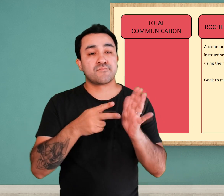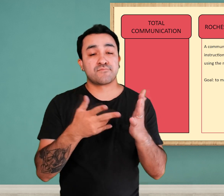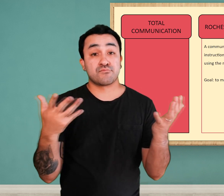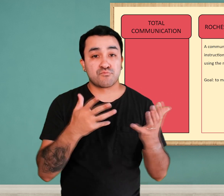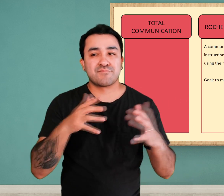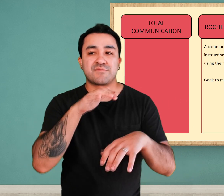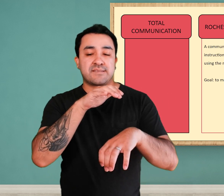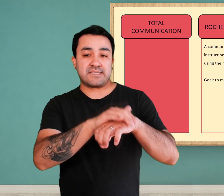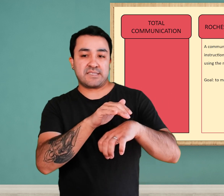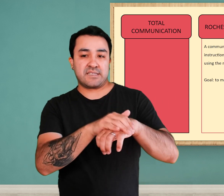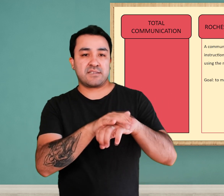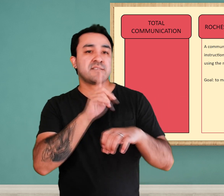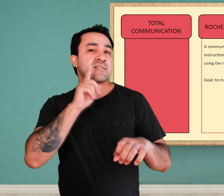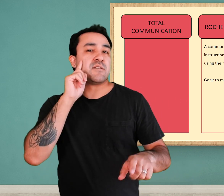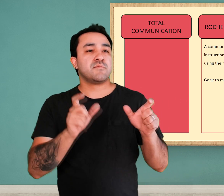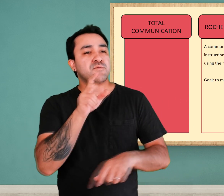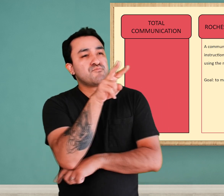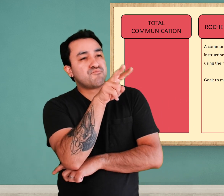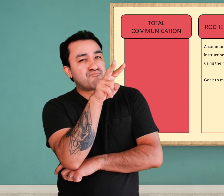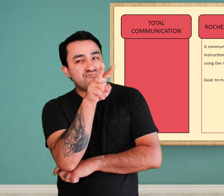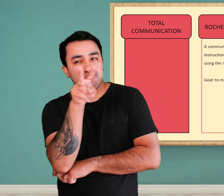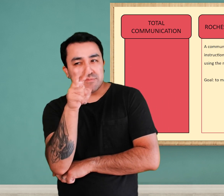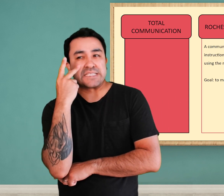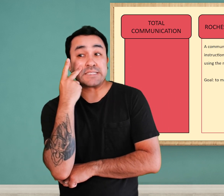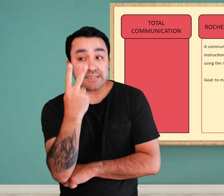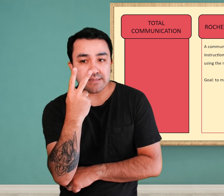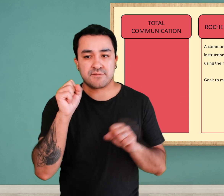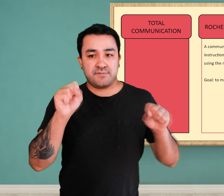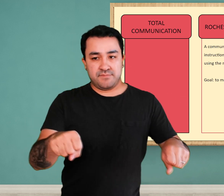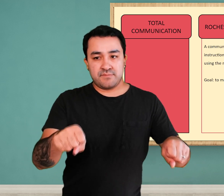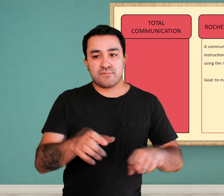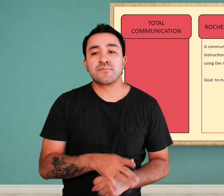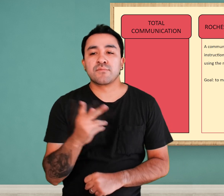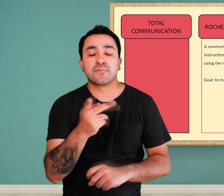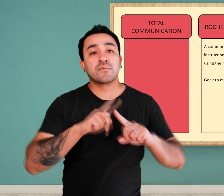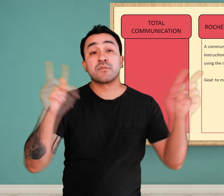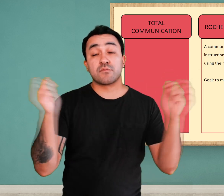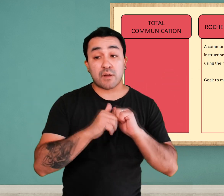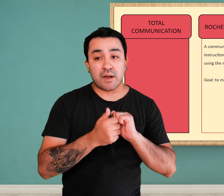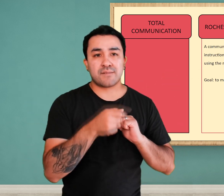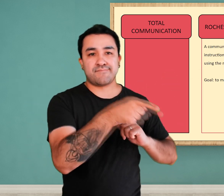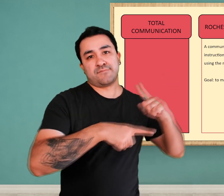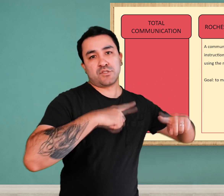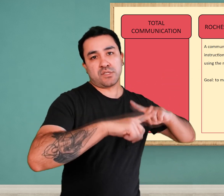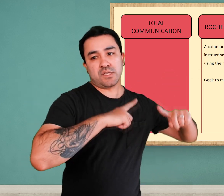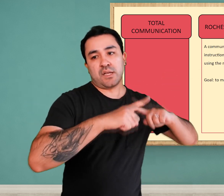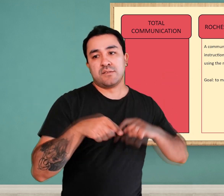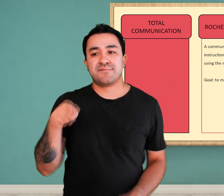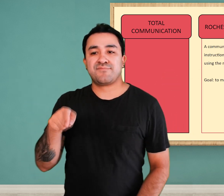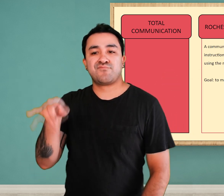English visible to deaf people. It is different than C because instead of using signs, it only uses